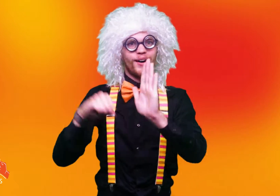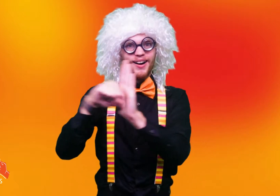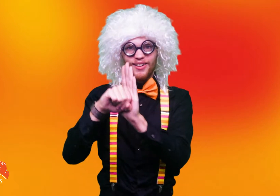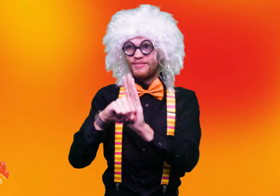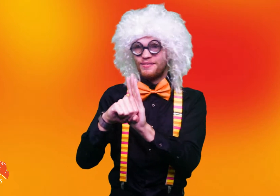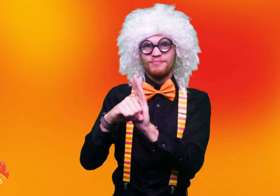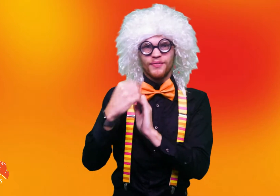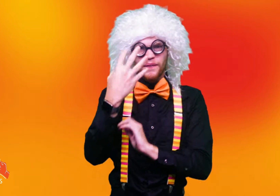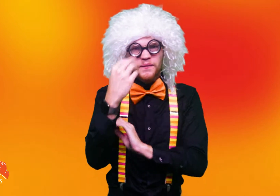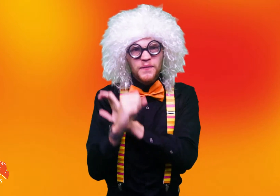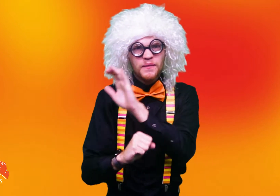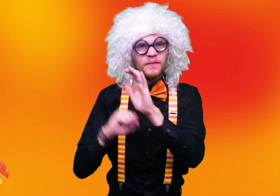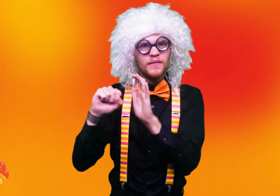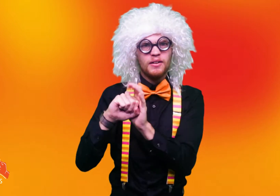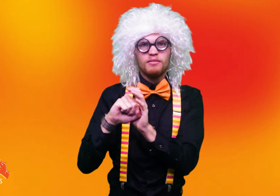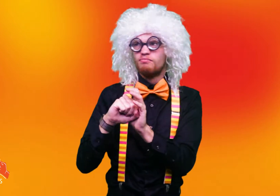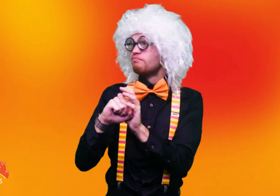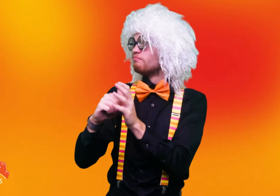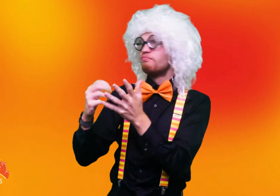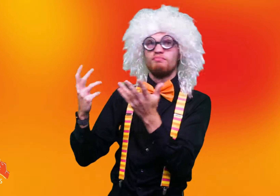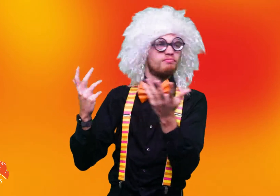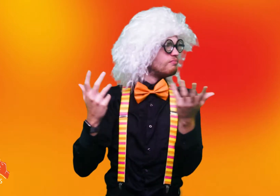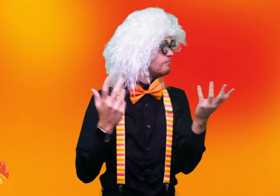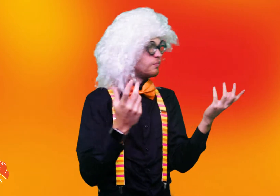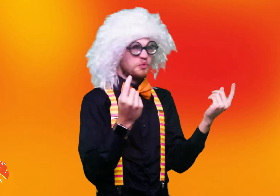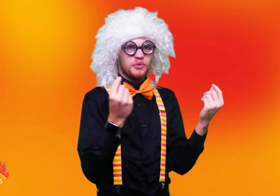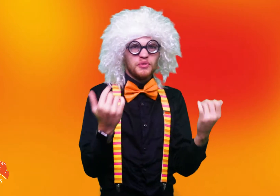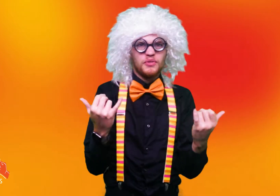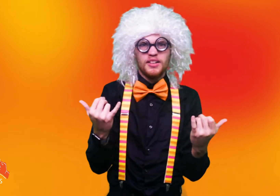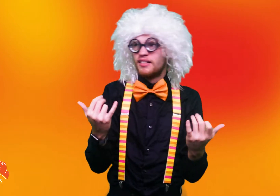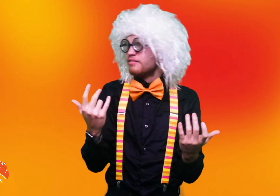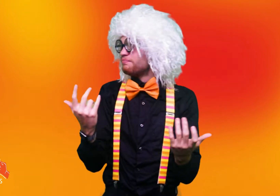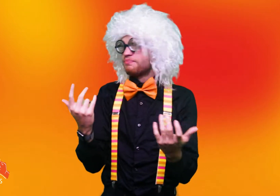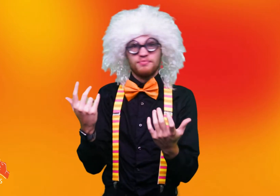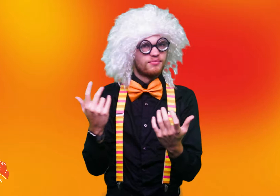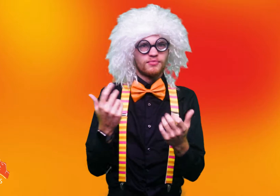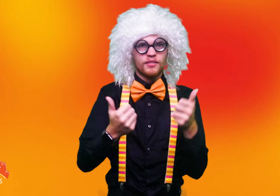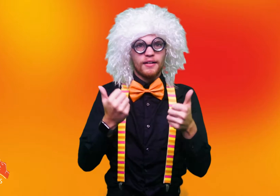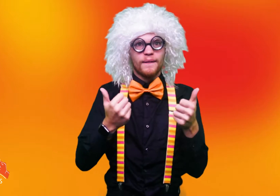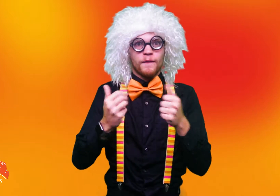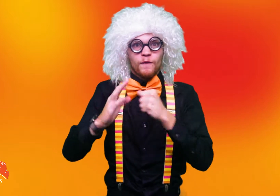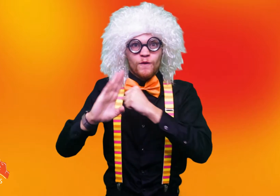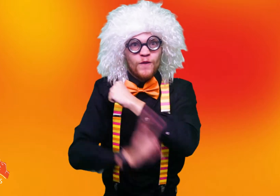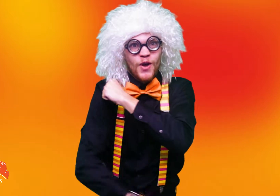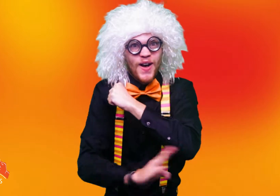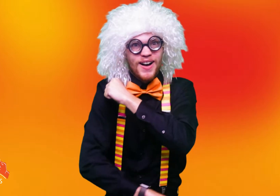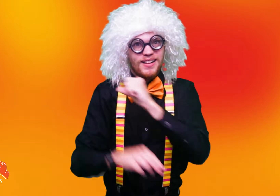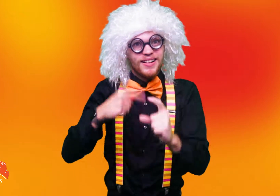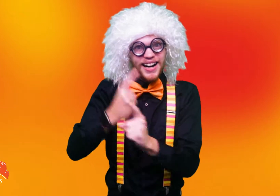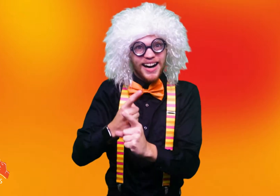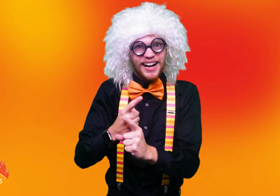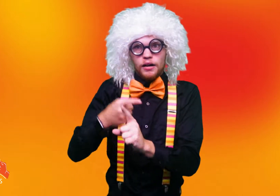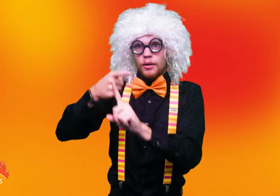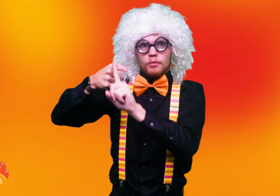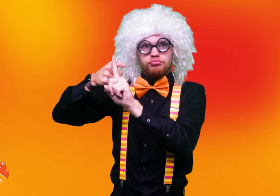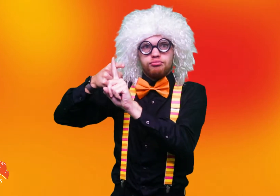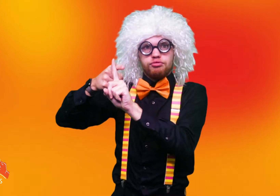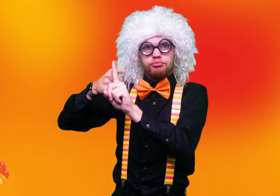What we're talking about today are the 4 seasons. What season is it now? It's fall, right?